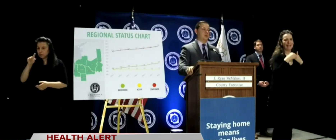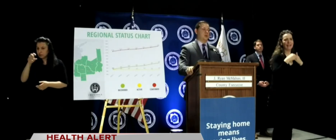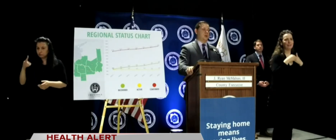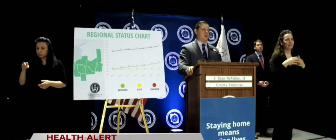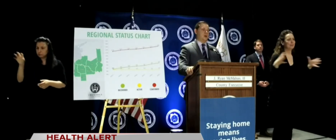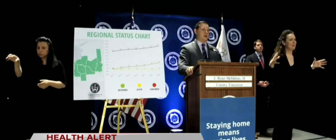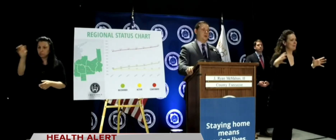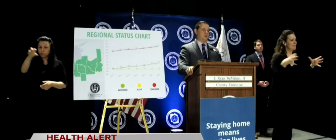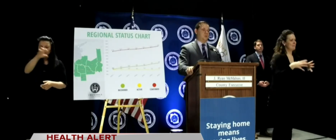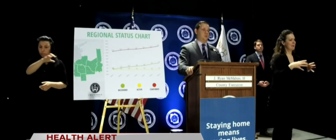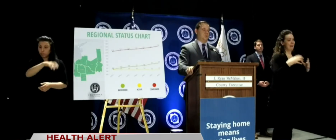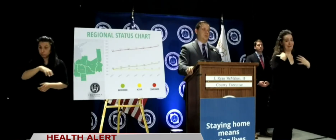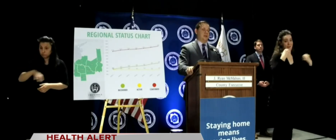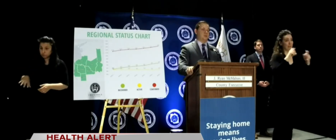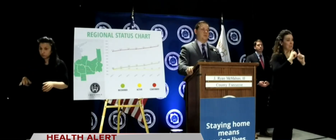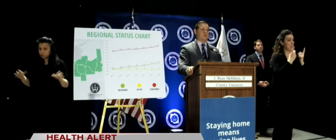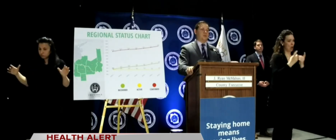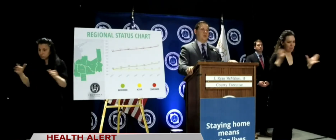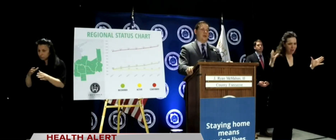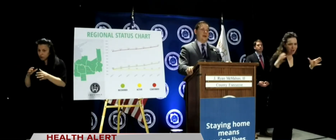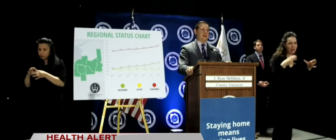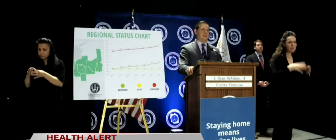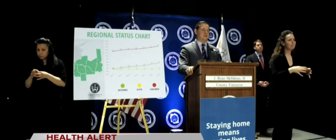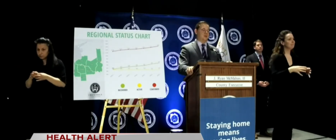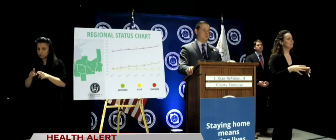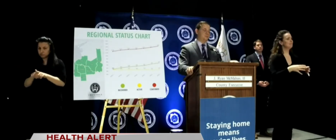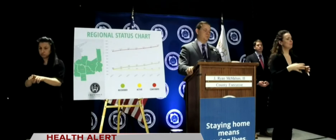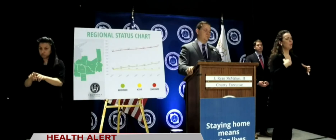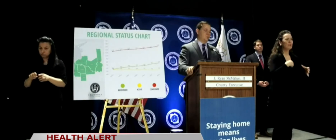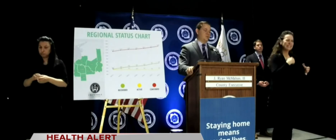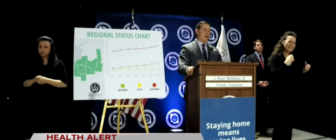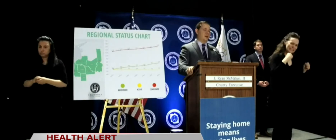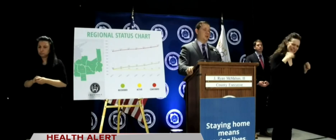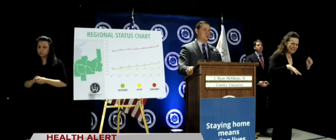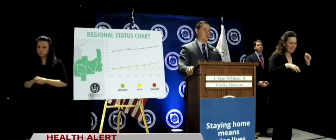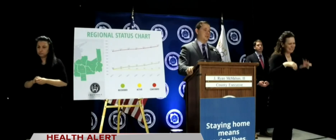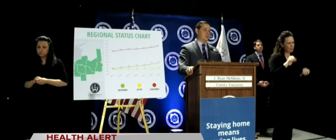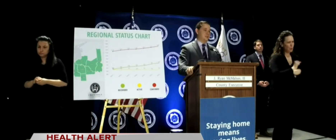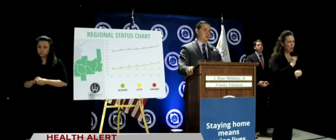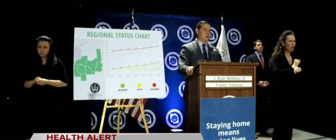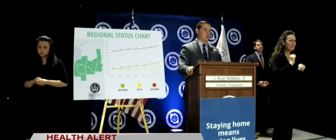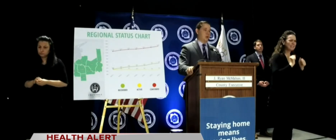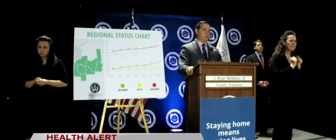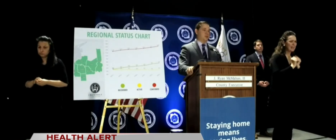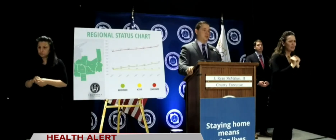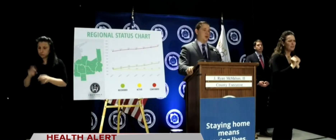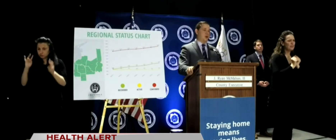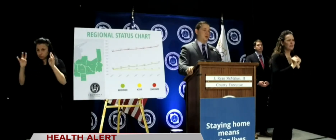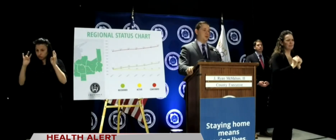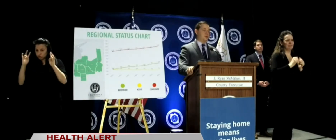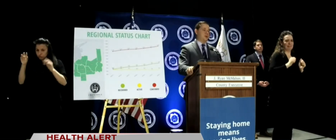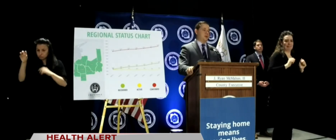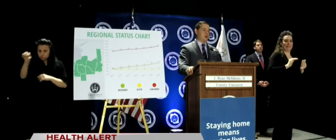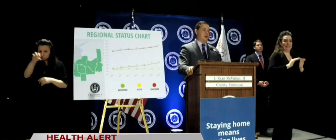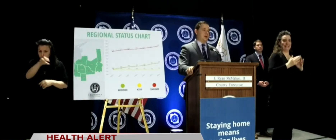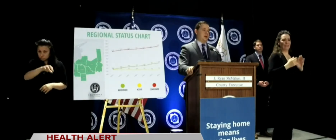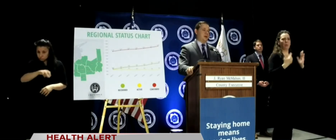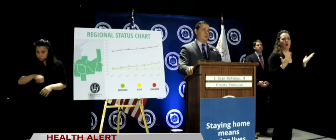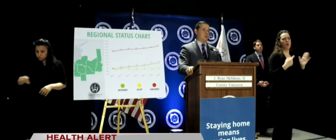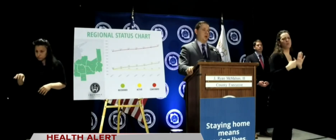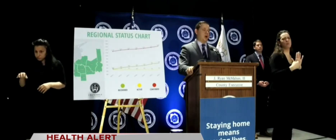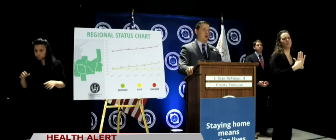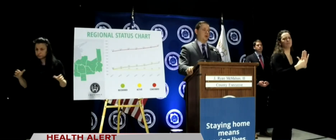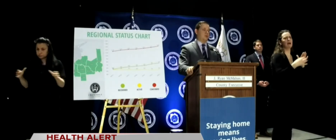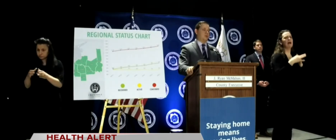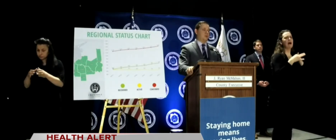departments responsible for the front line in this fight. We've gotten our cities, who represent the hearts and